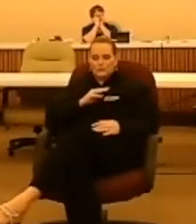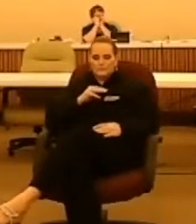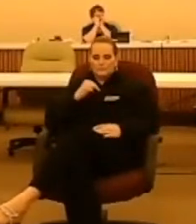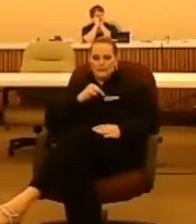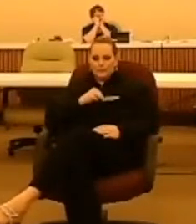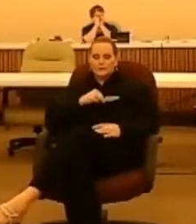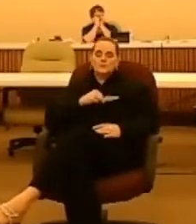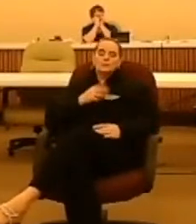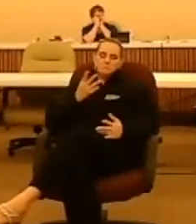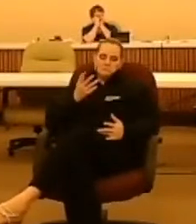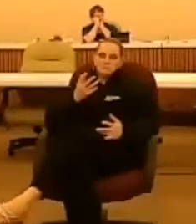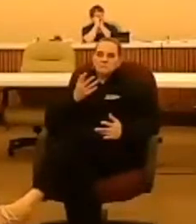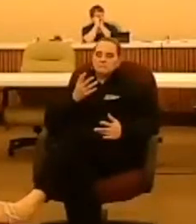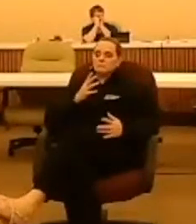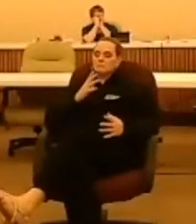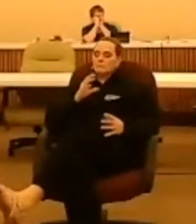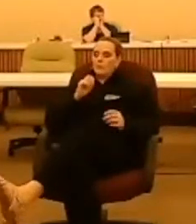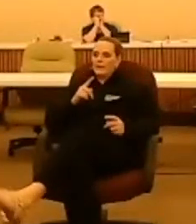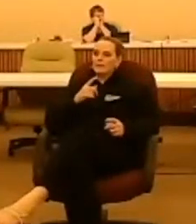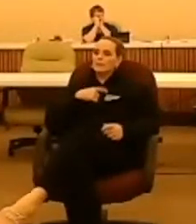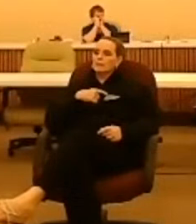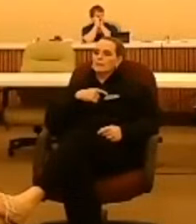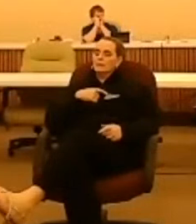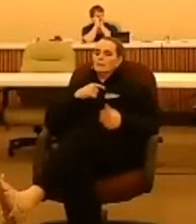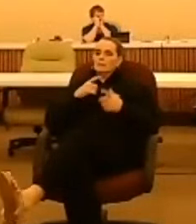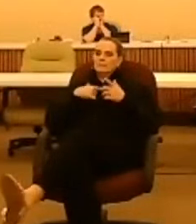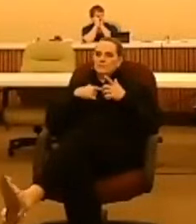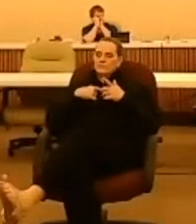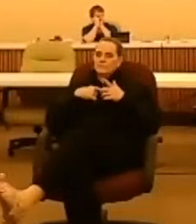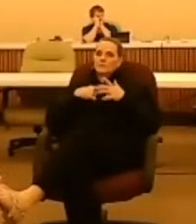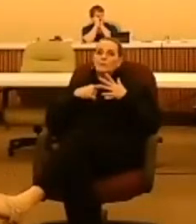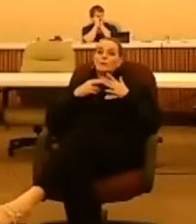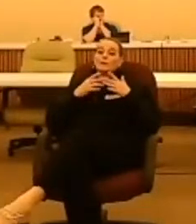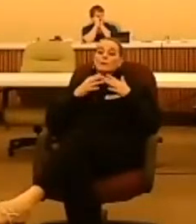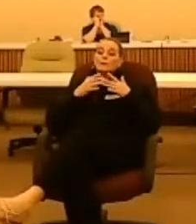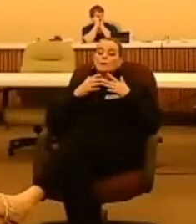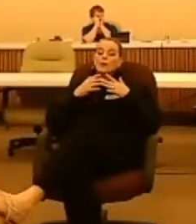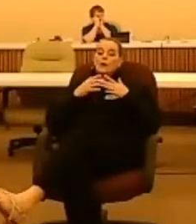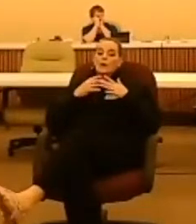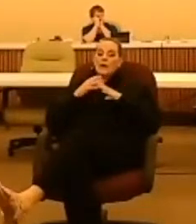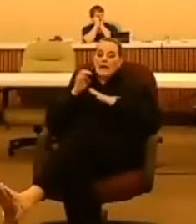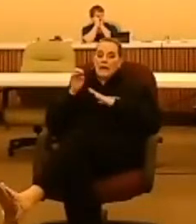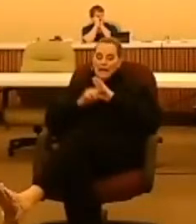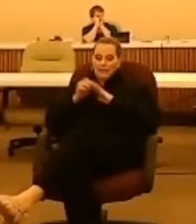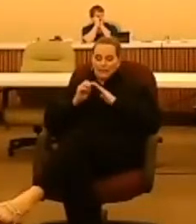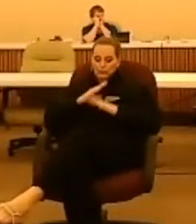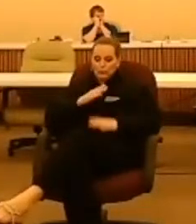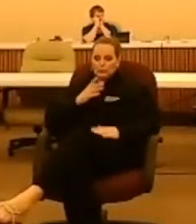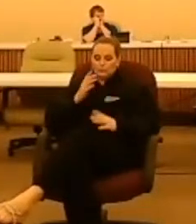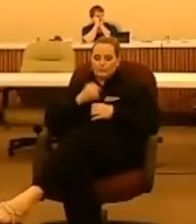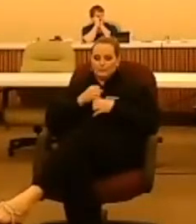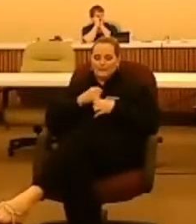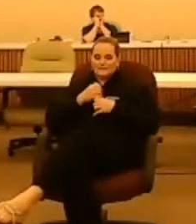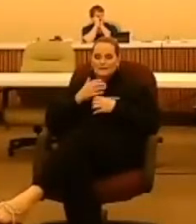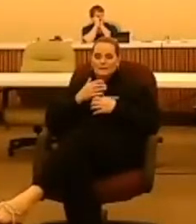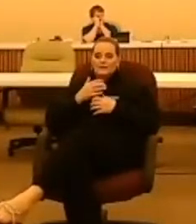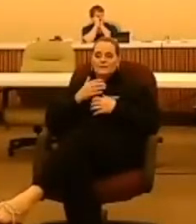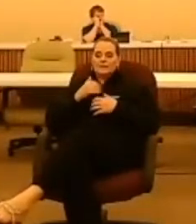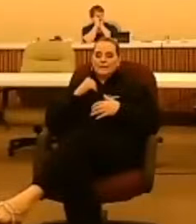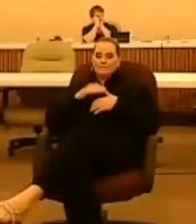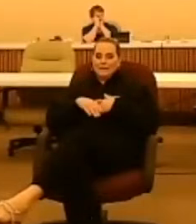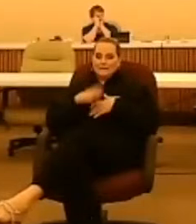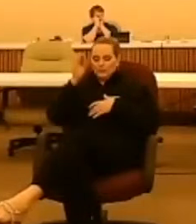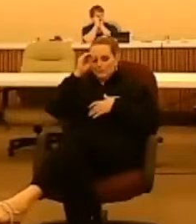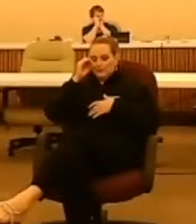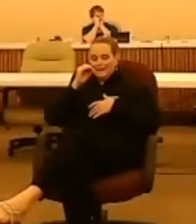in the case that the ethics board makes a advisory opinion to the town board, and